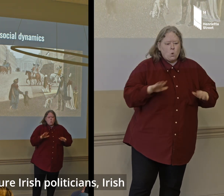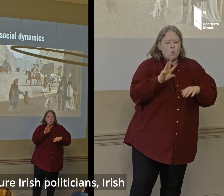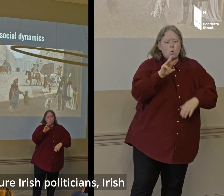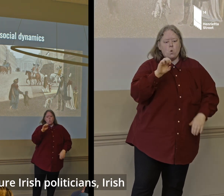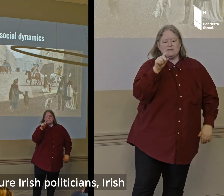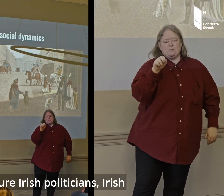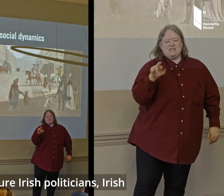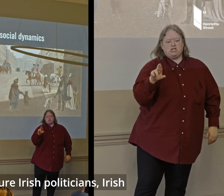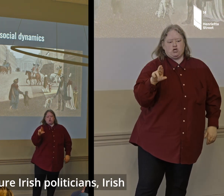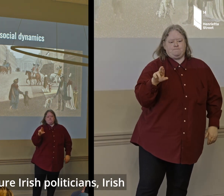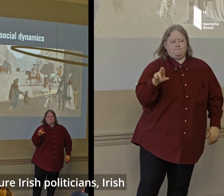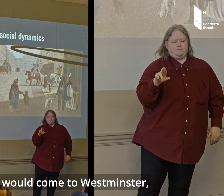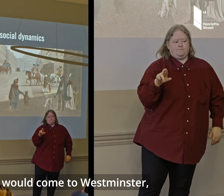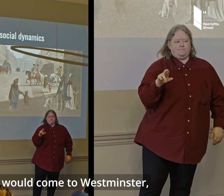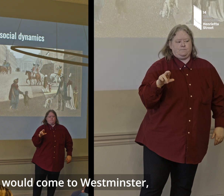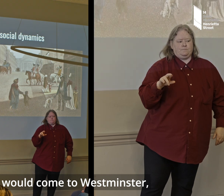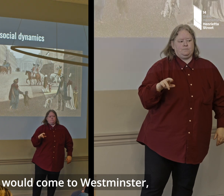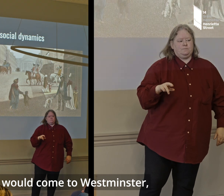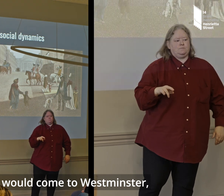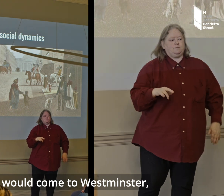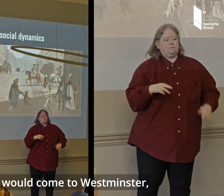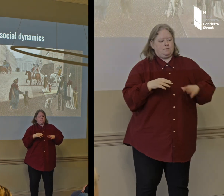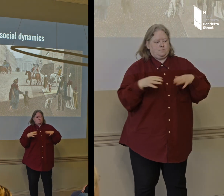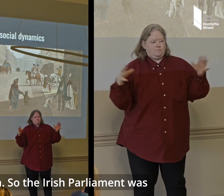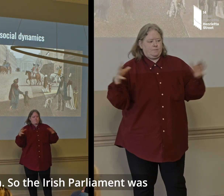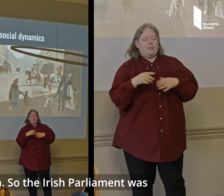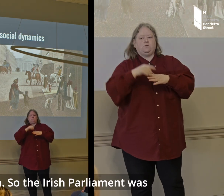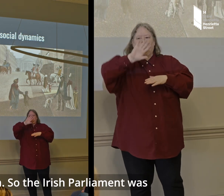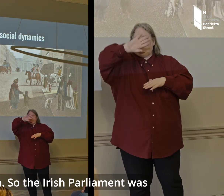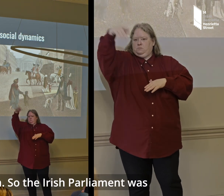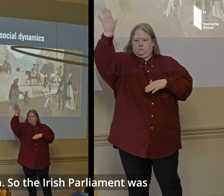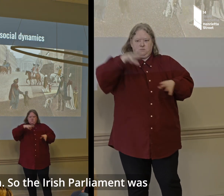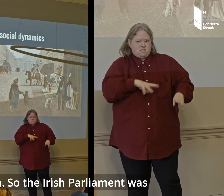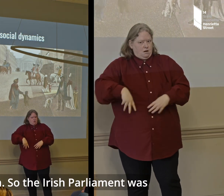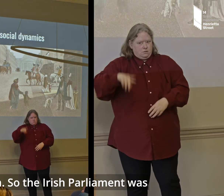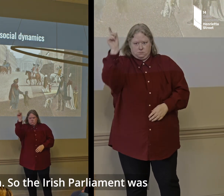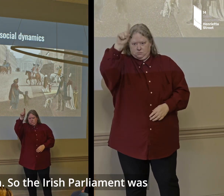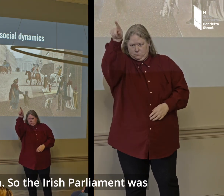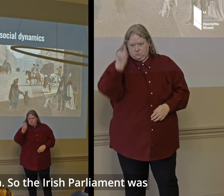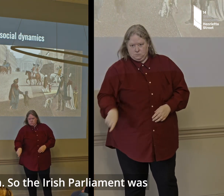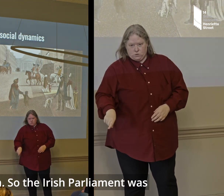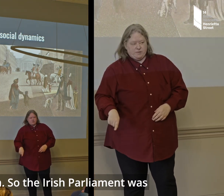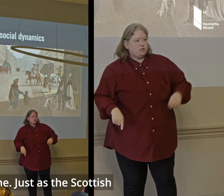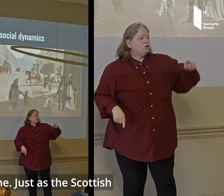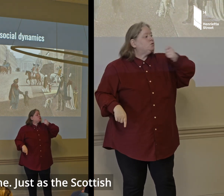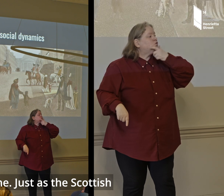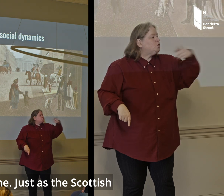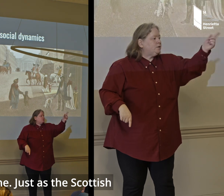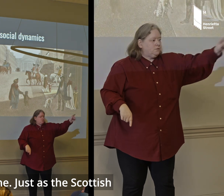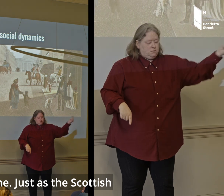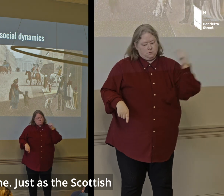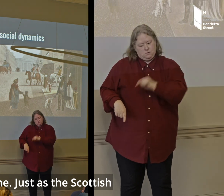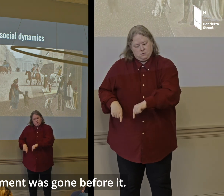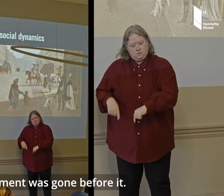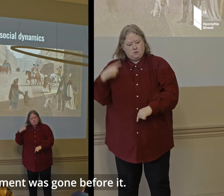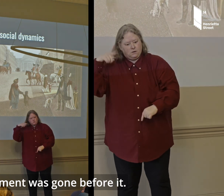In future, Irish politicians would come to Westminster, not Dublin. So the Irish Parliament was gone, just